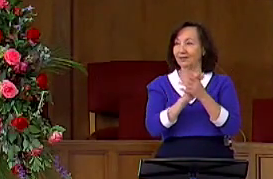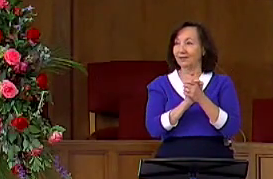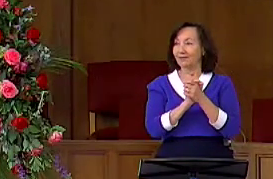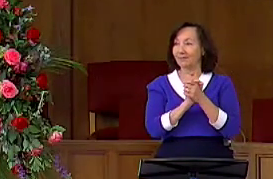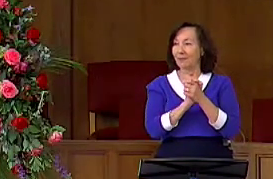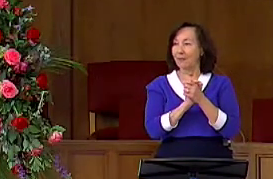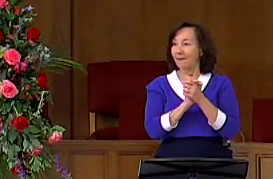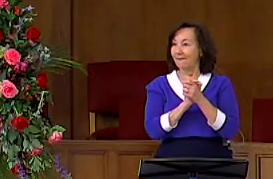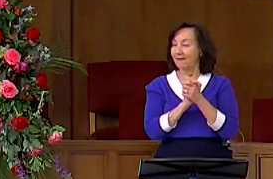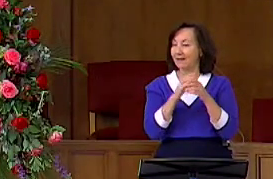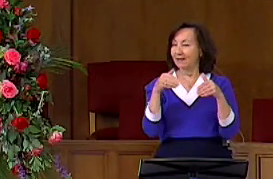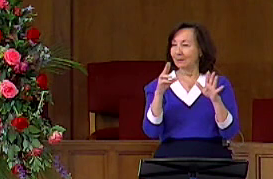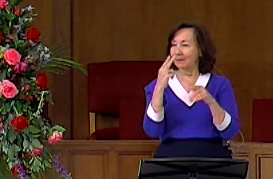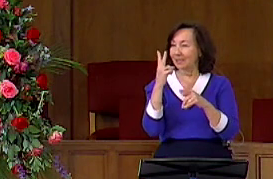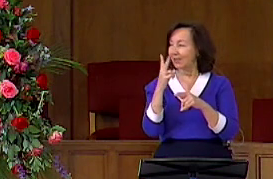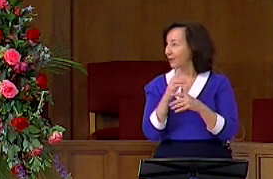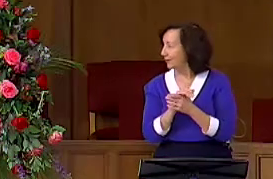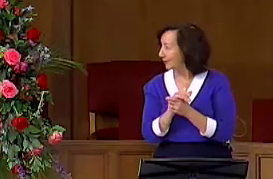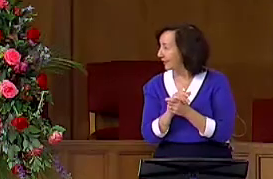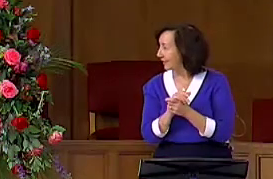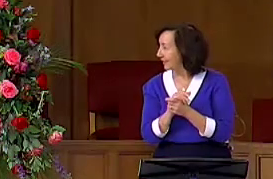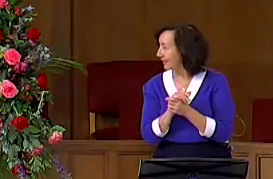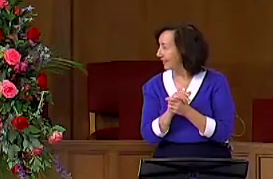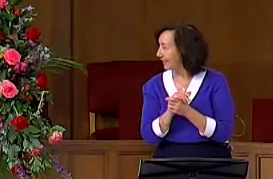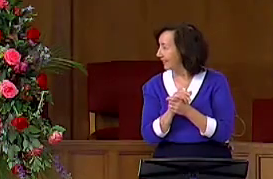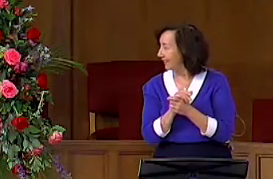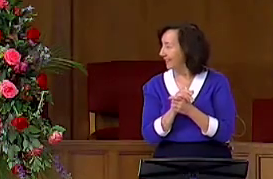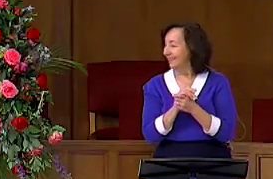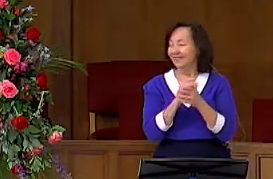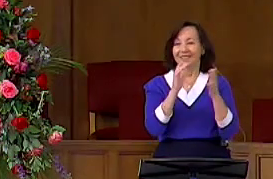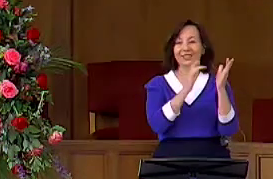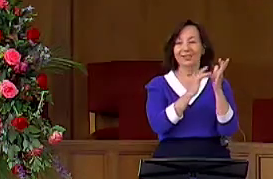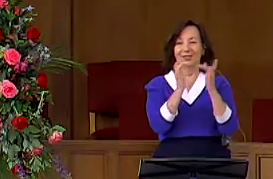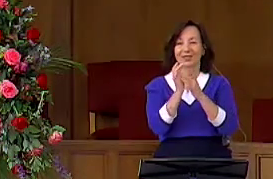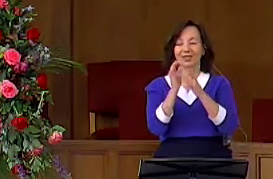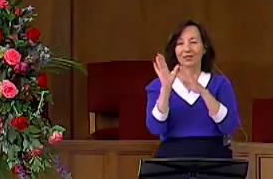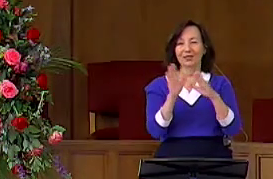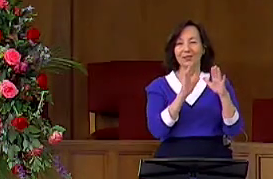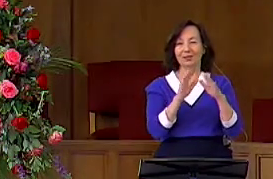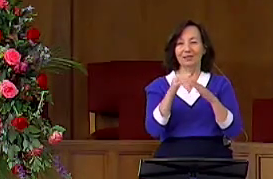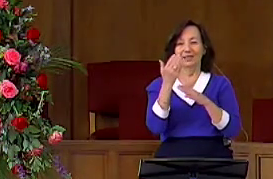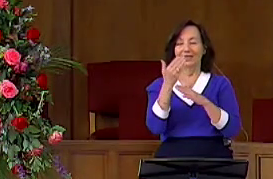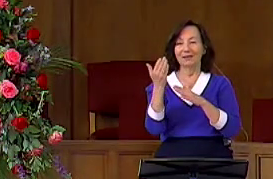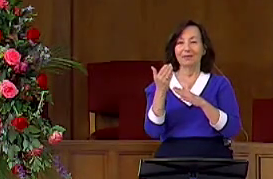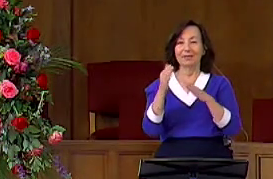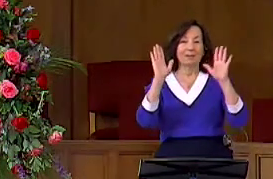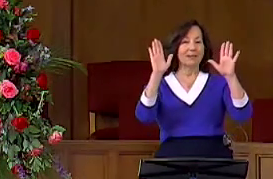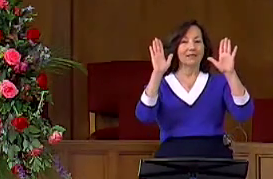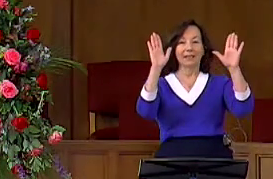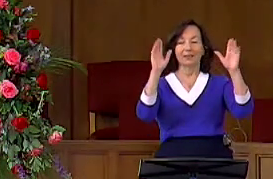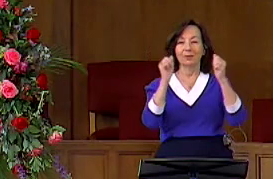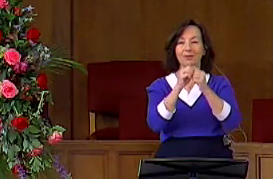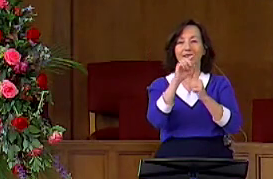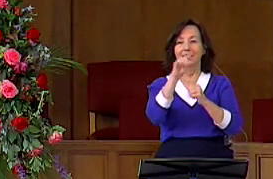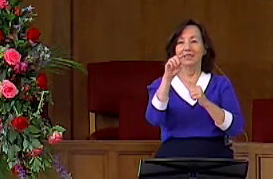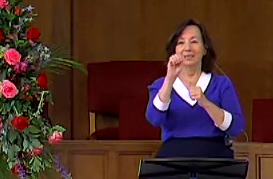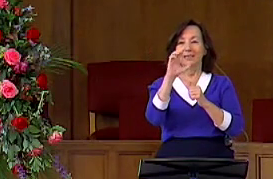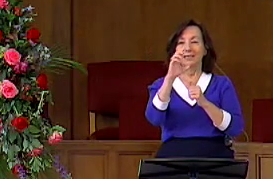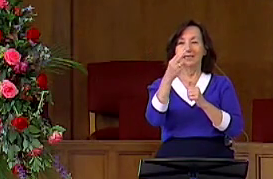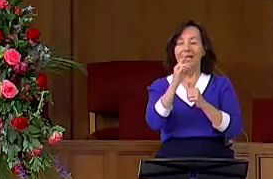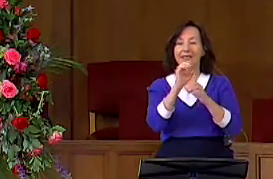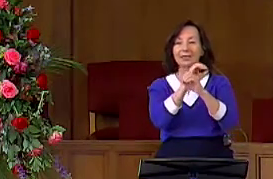let me see you, Zach. And now Jesus is doing something spectacular with Zach's nothing but singing."